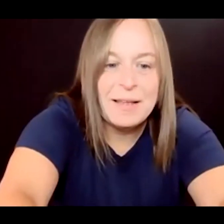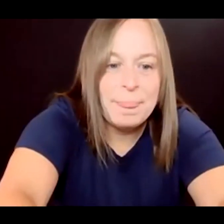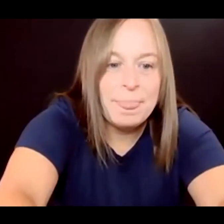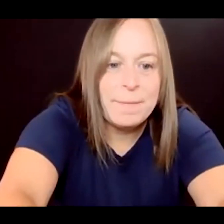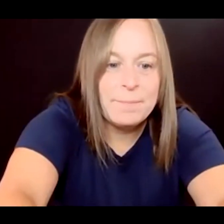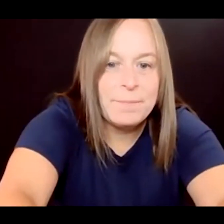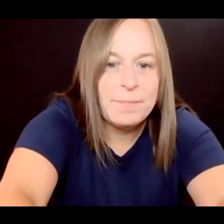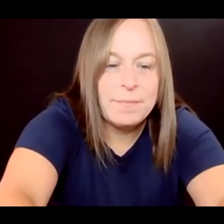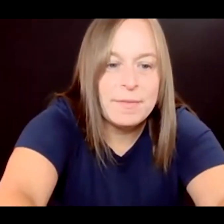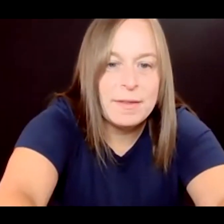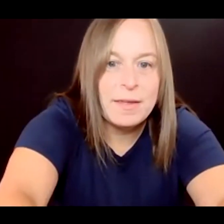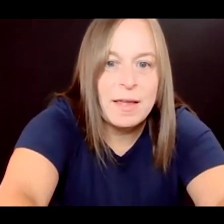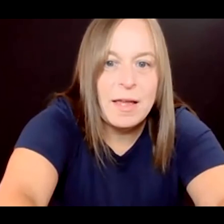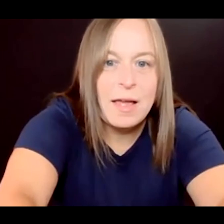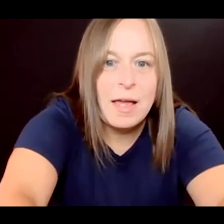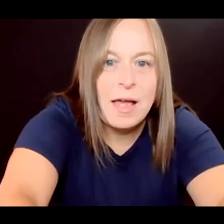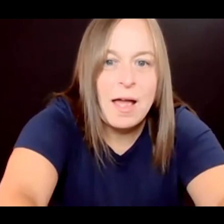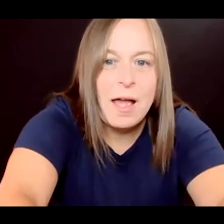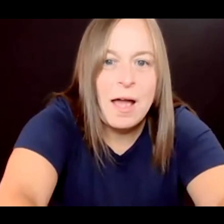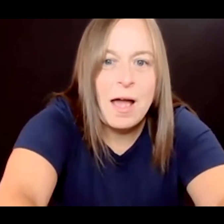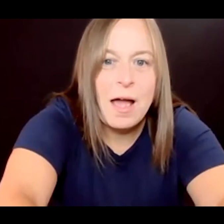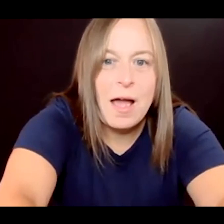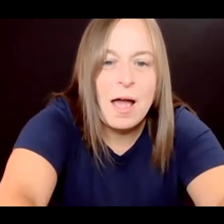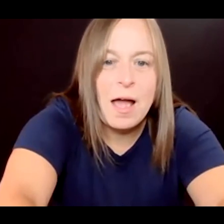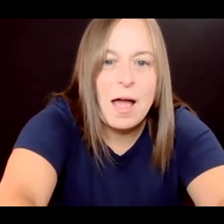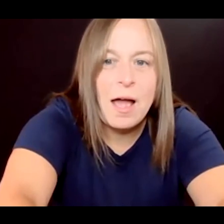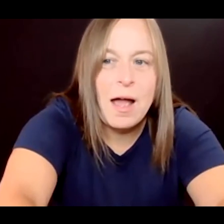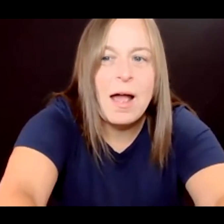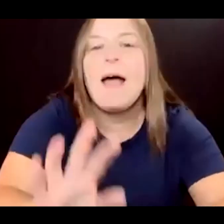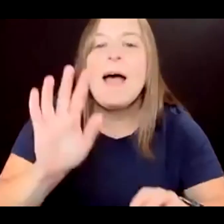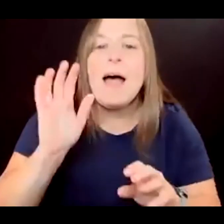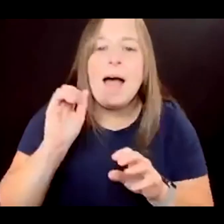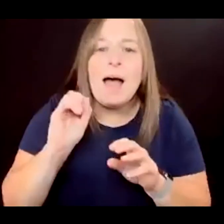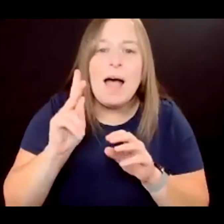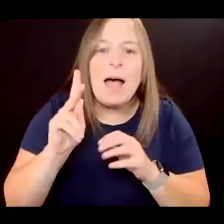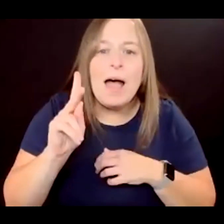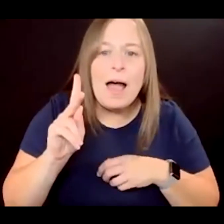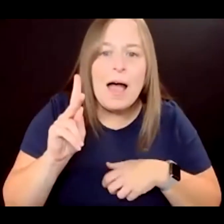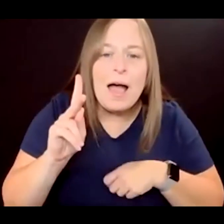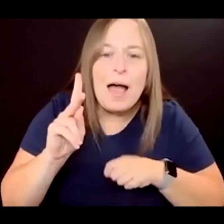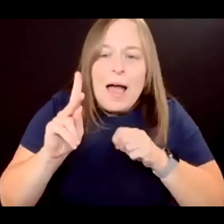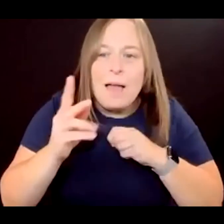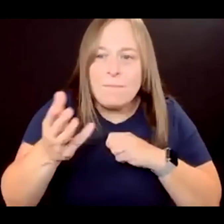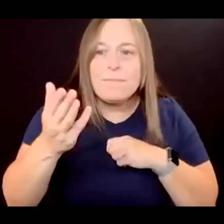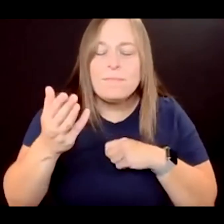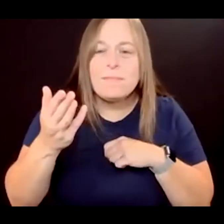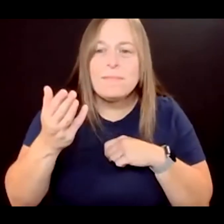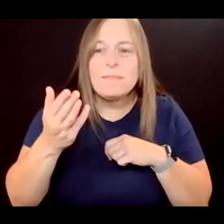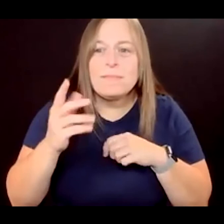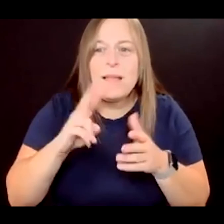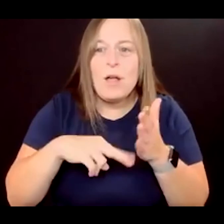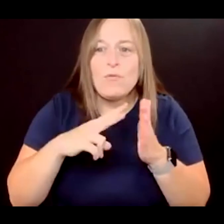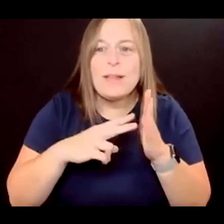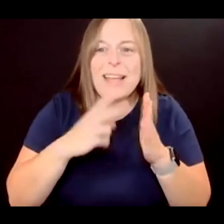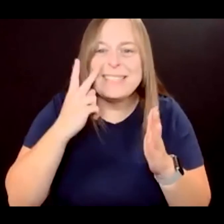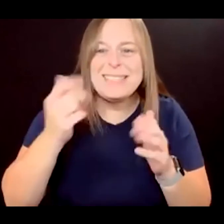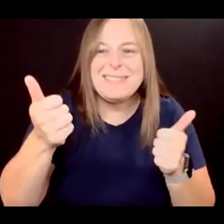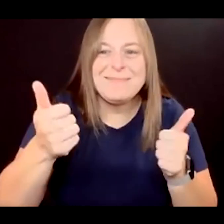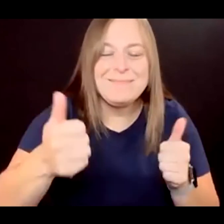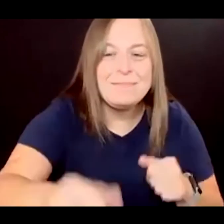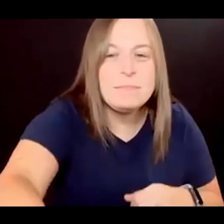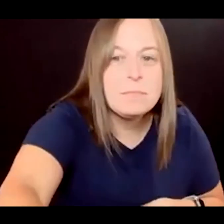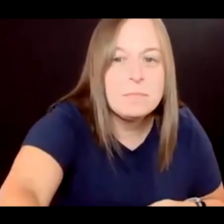remove snow after the snow has stopped falling. That's actually the current language. And then at the very